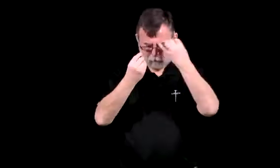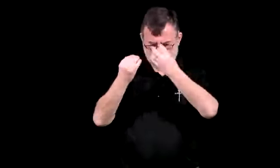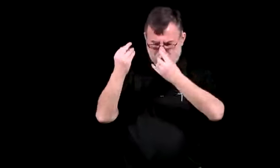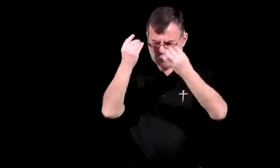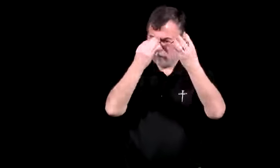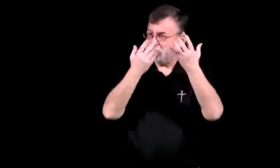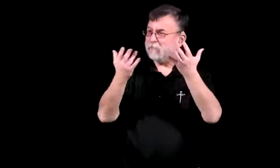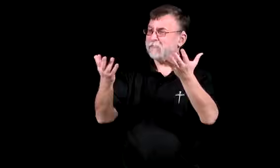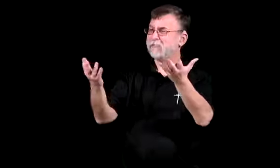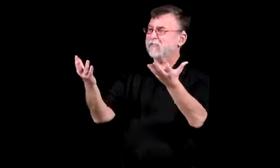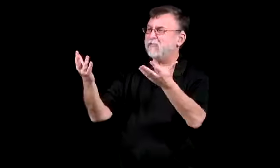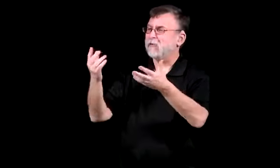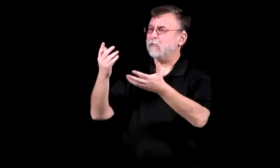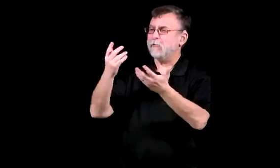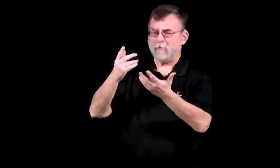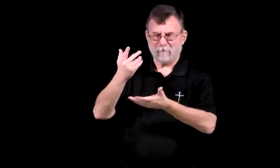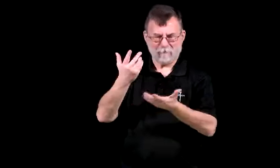And as we meditate on today